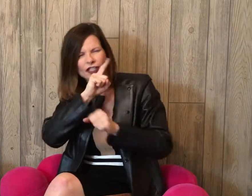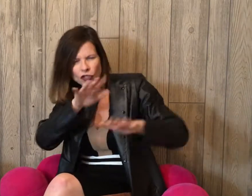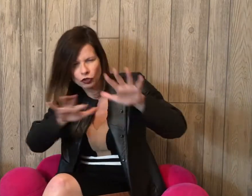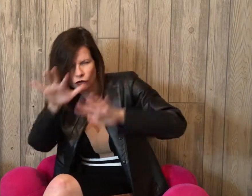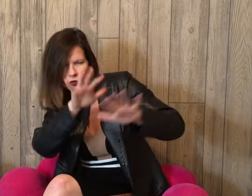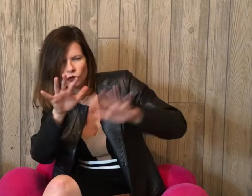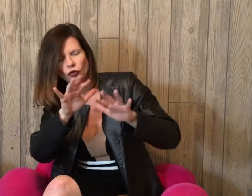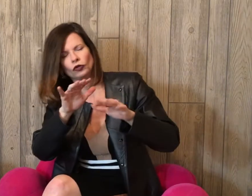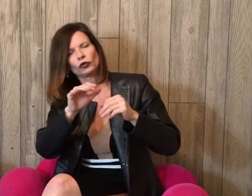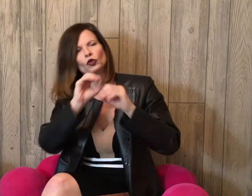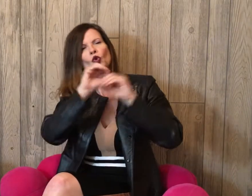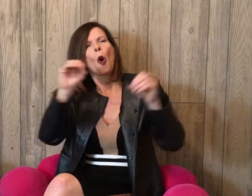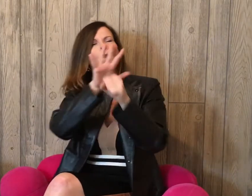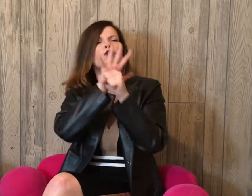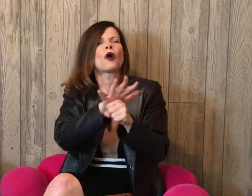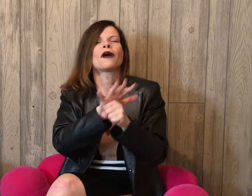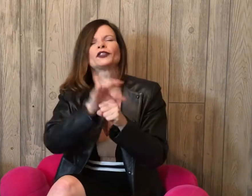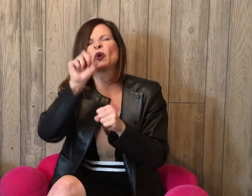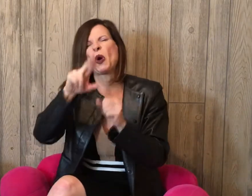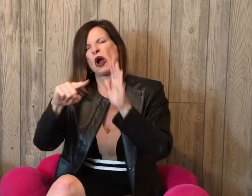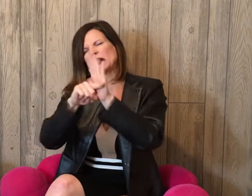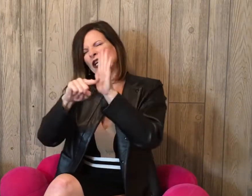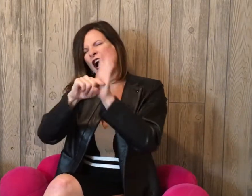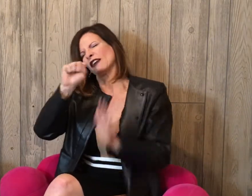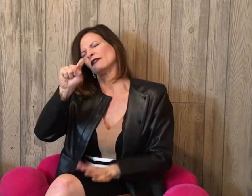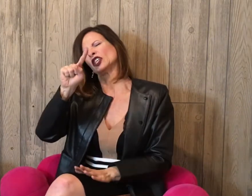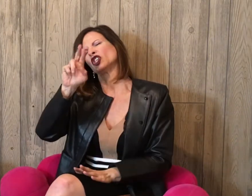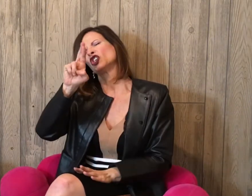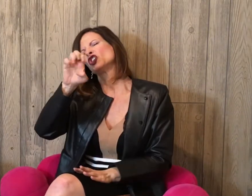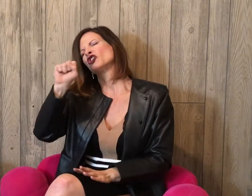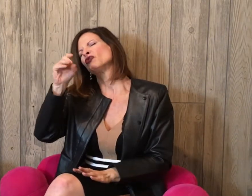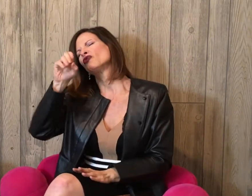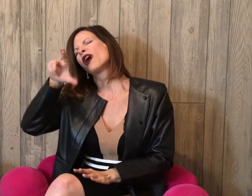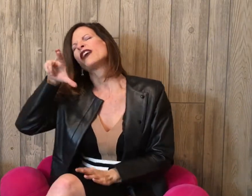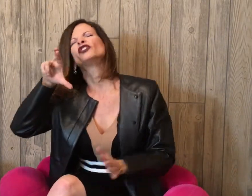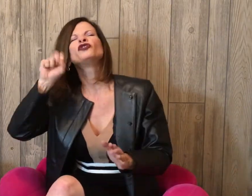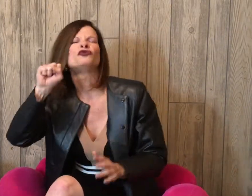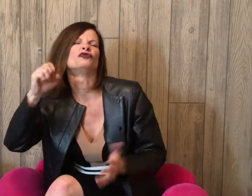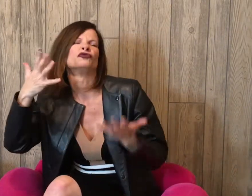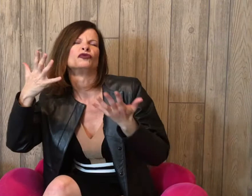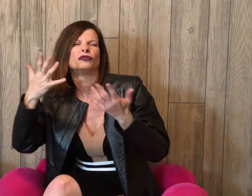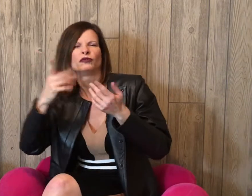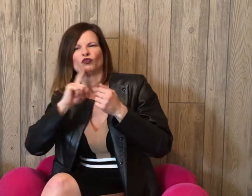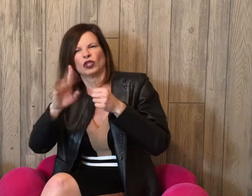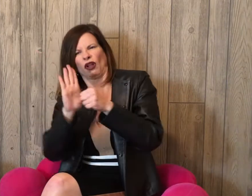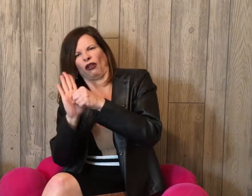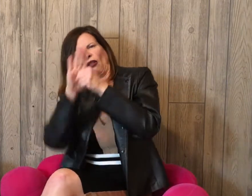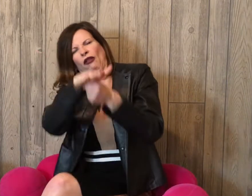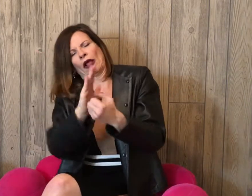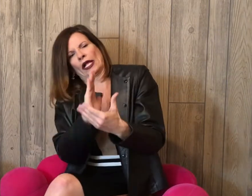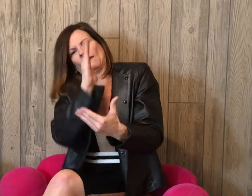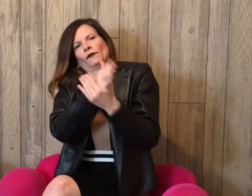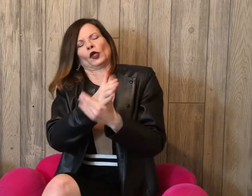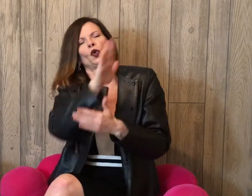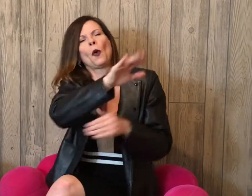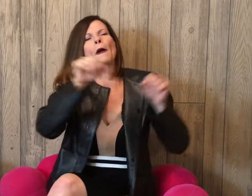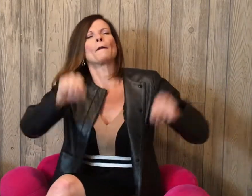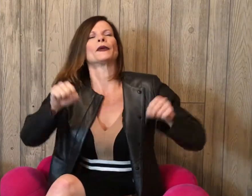Fitness therapists do assessments on athletes to ensure no pressures or negative stressors get in the way of their ability to